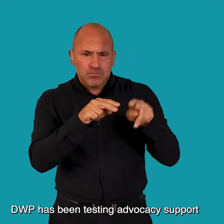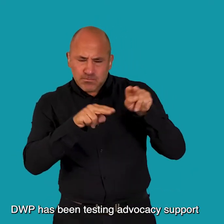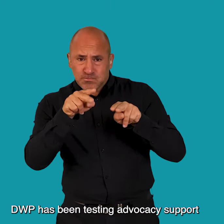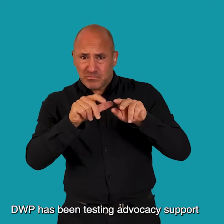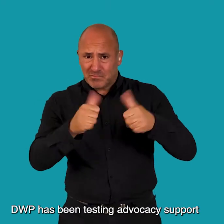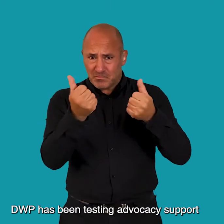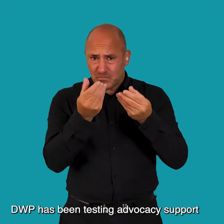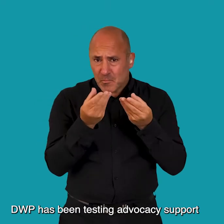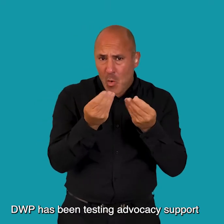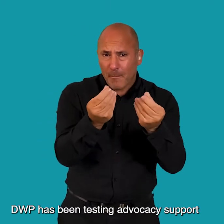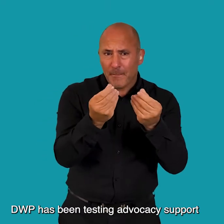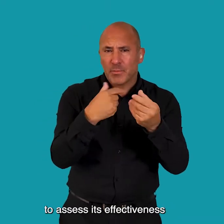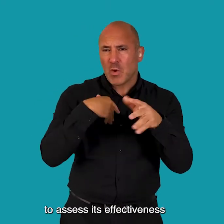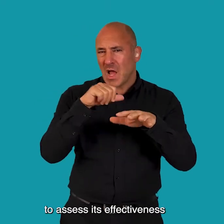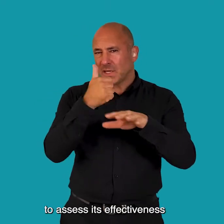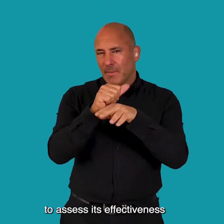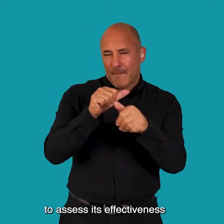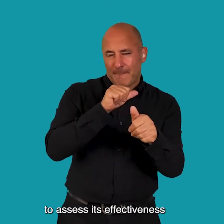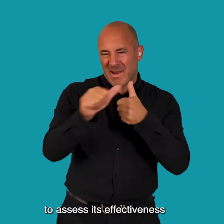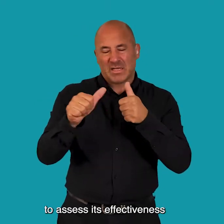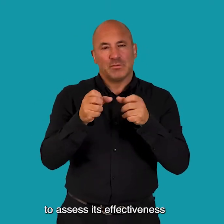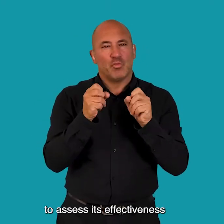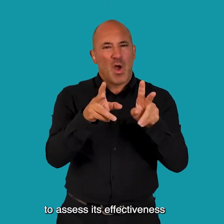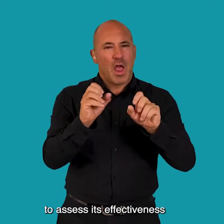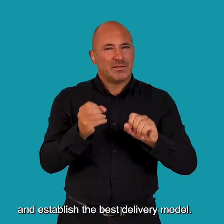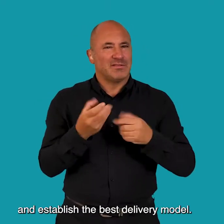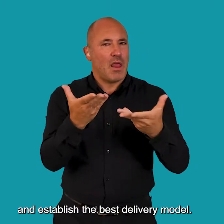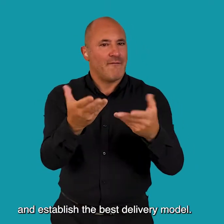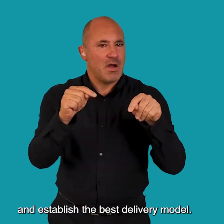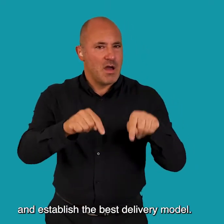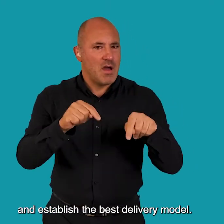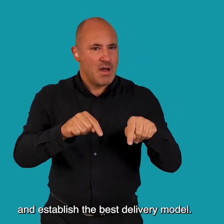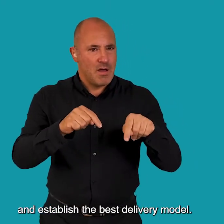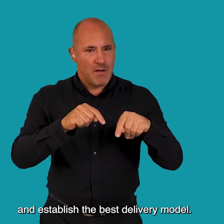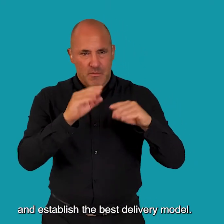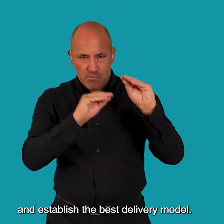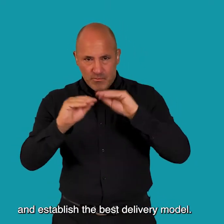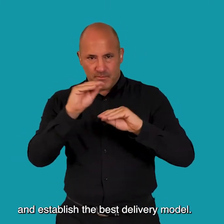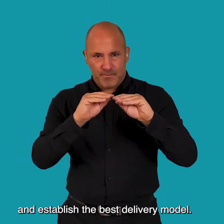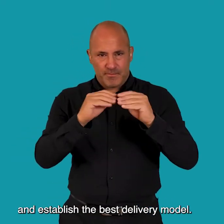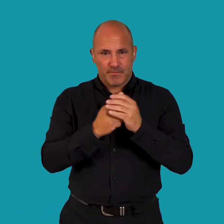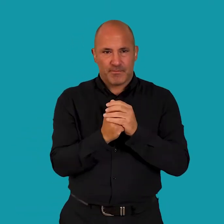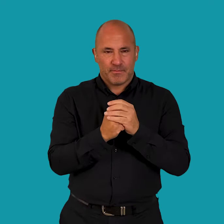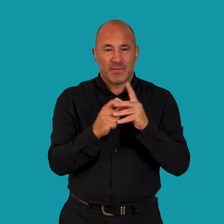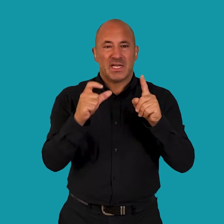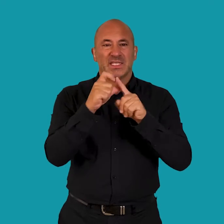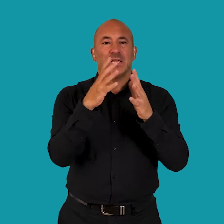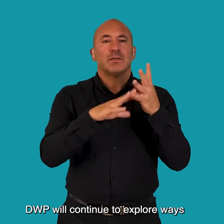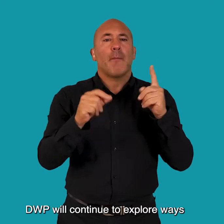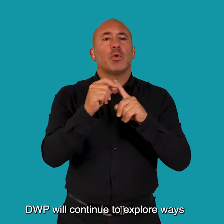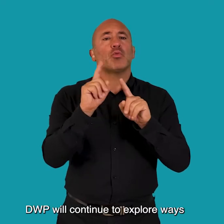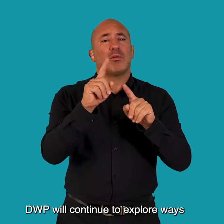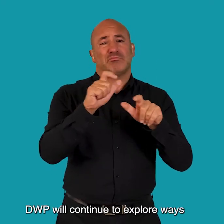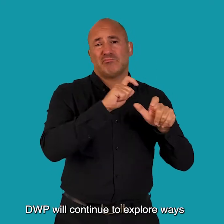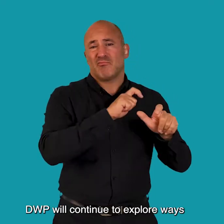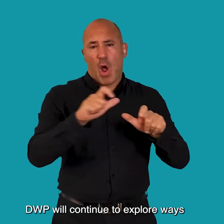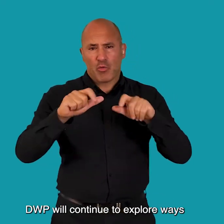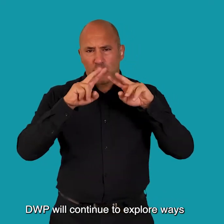advocacy support to assess its effectiveness and establish the best delivery model. DWP will continue